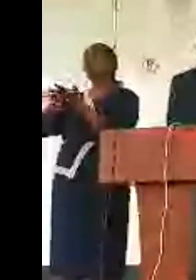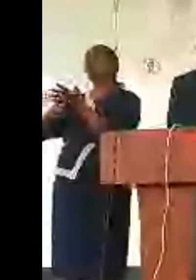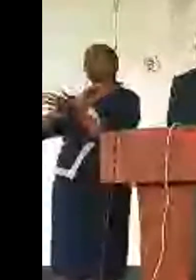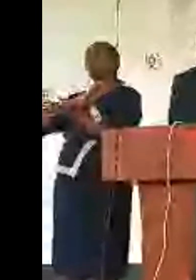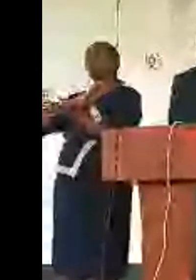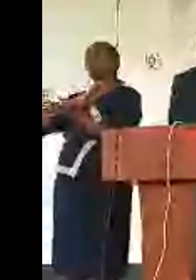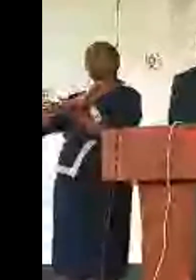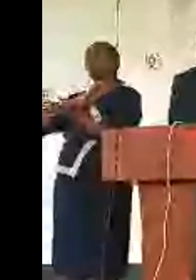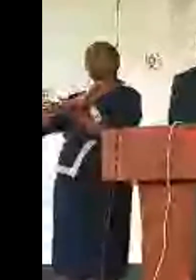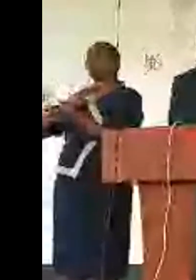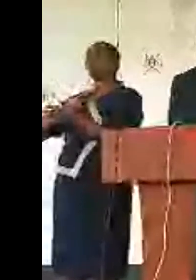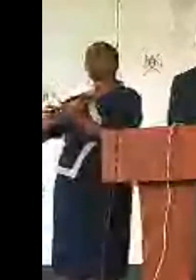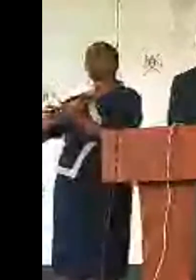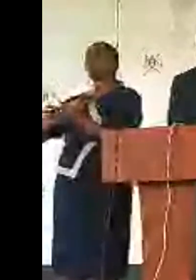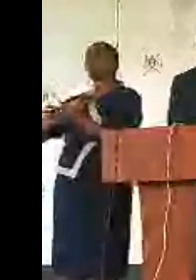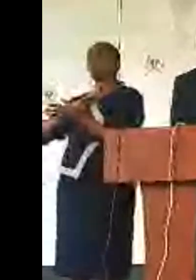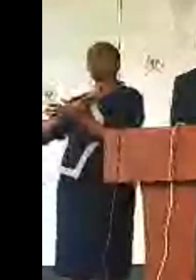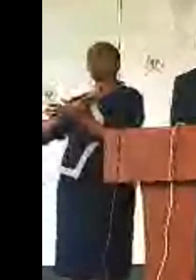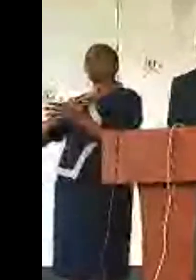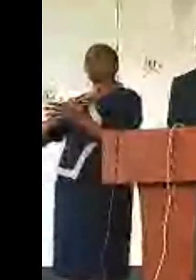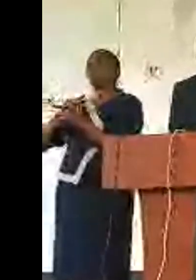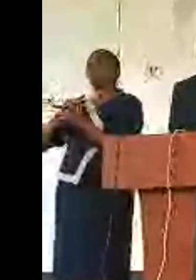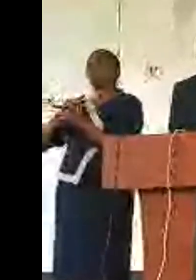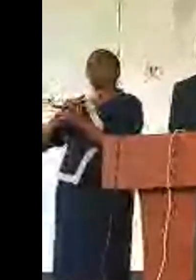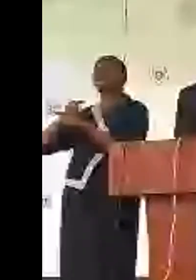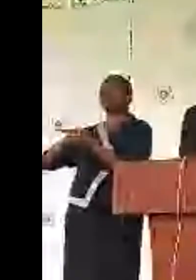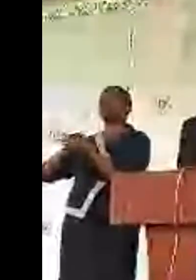And it is only time that